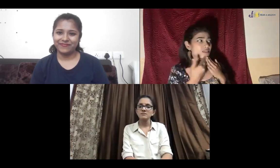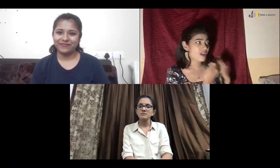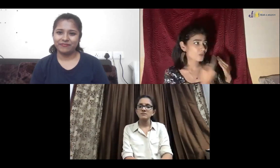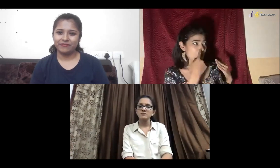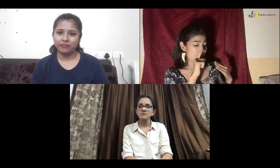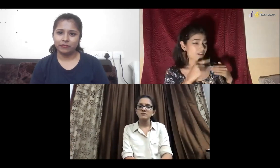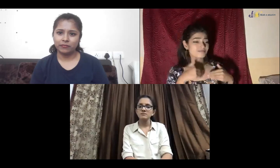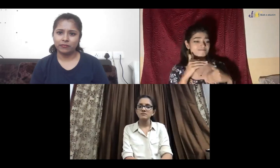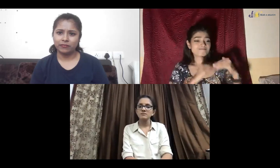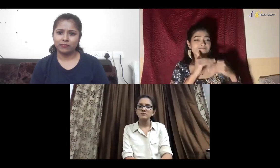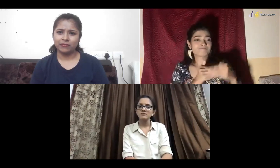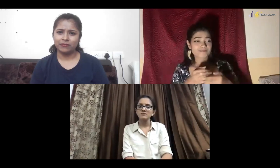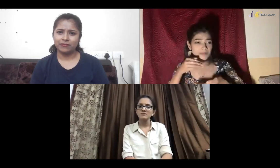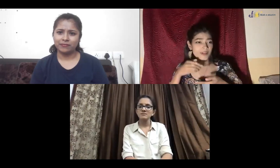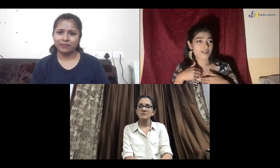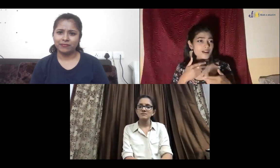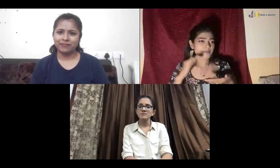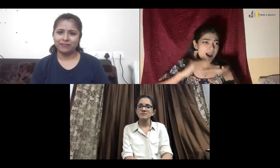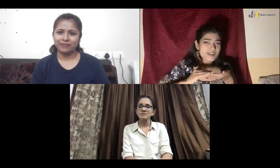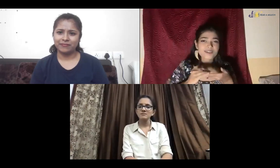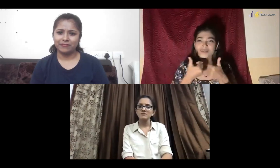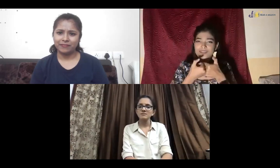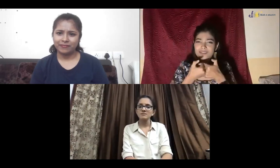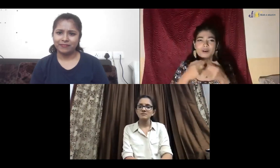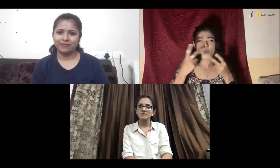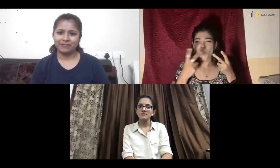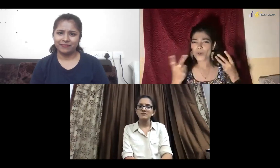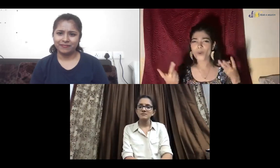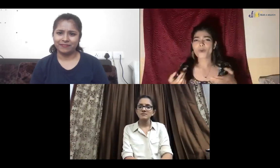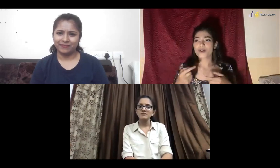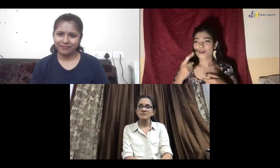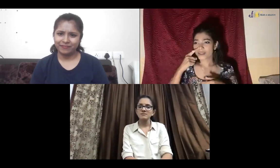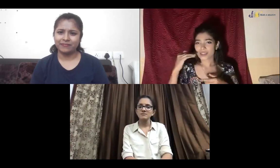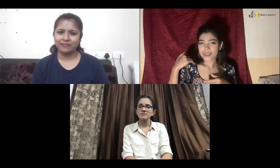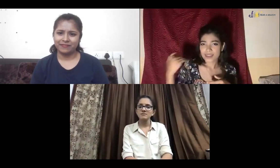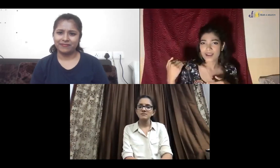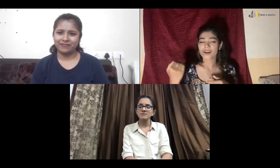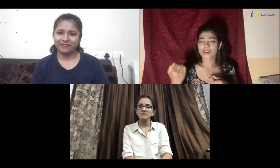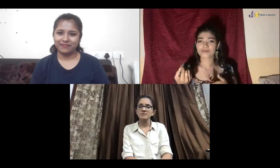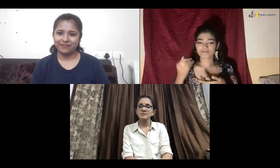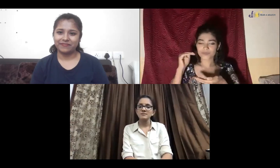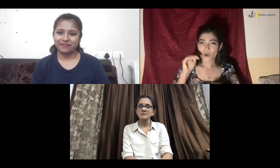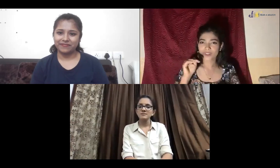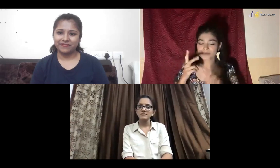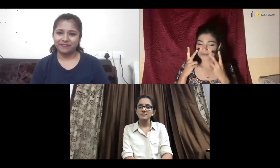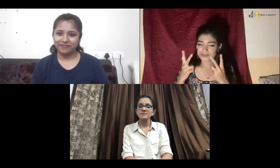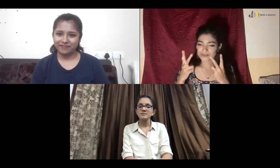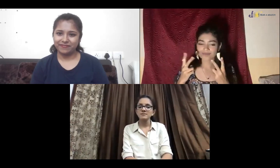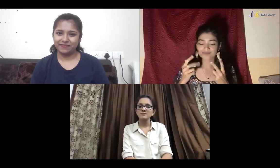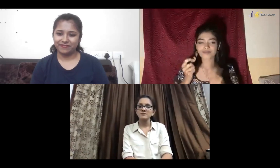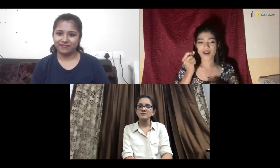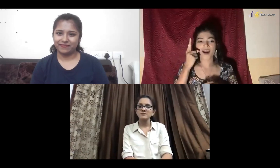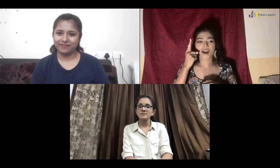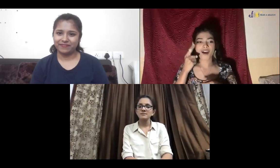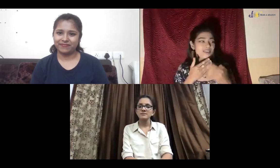they have to see they have their own mother as well, right? And they have to thank their mother that through them they came in this